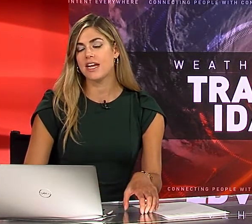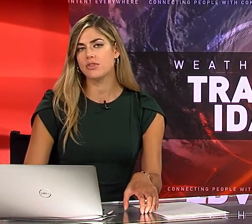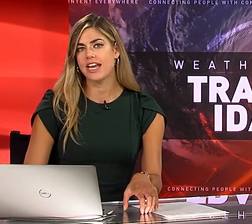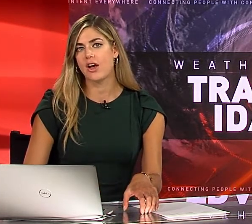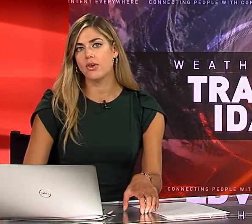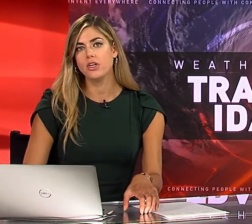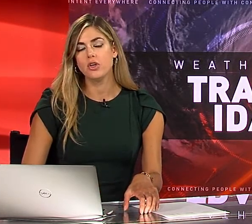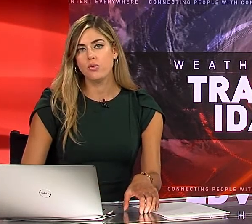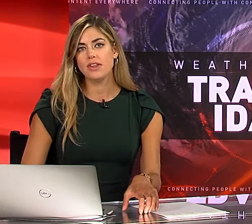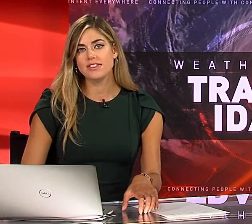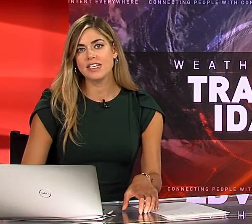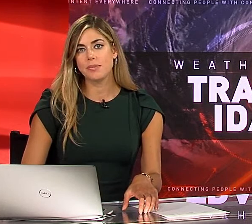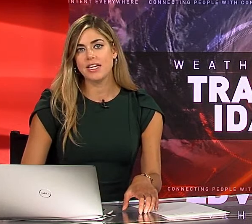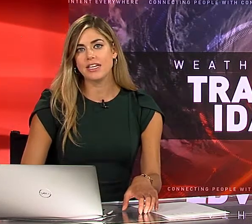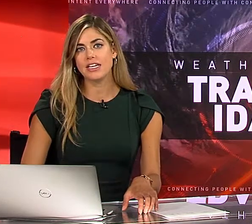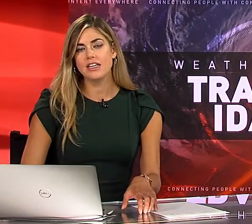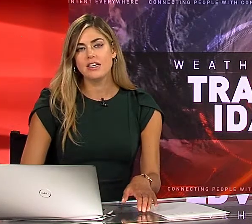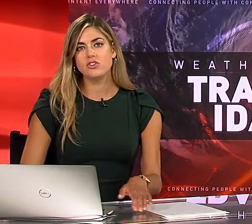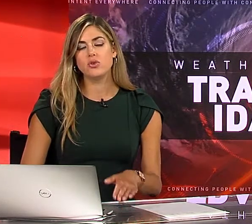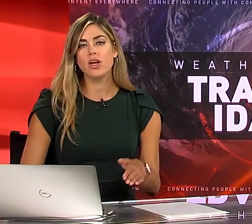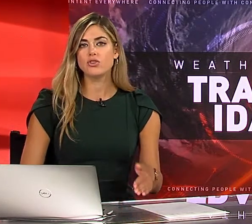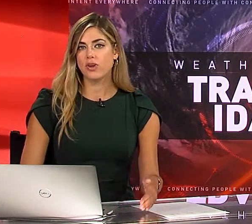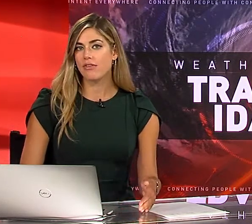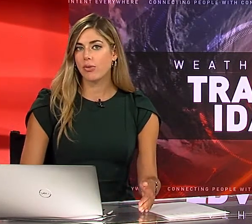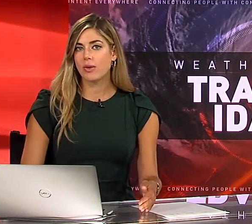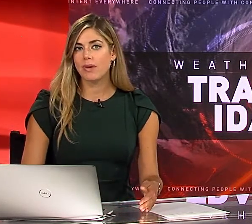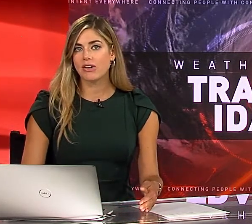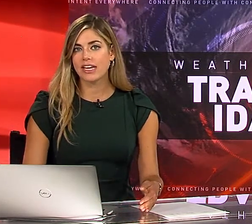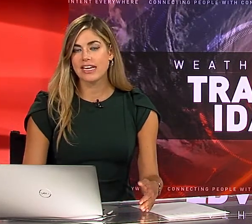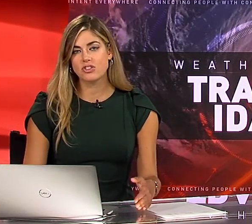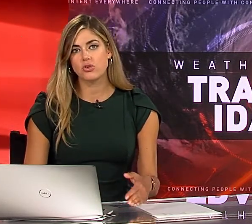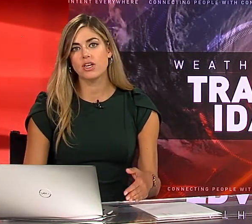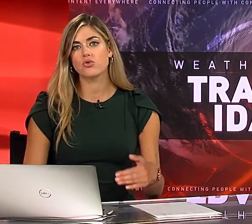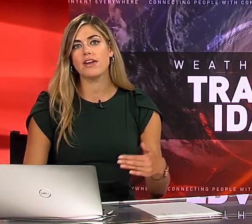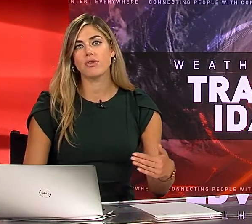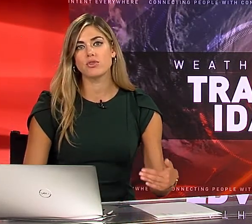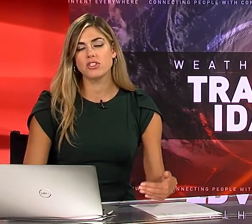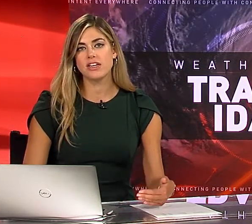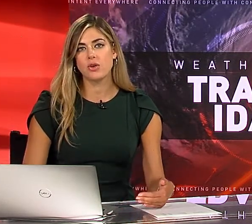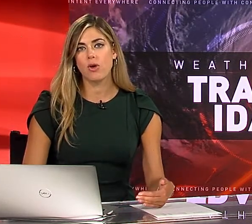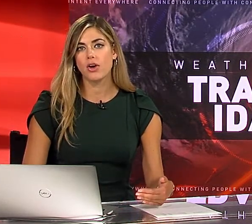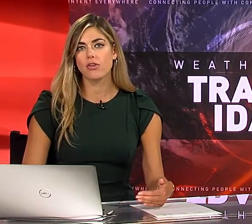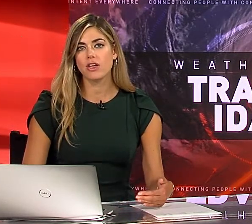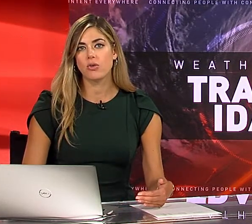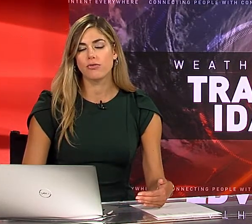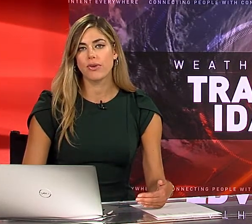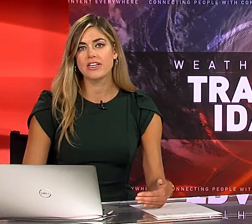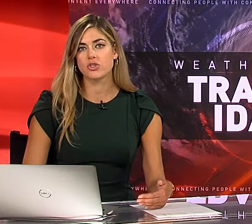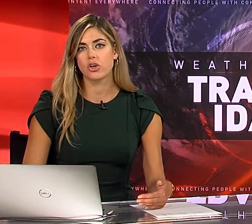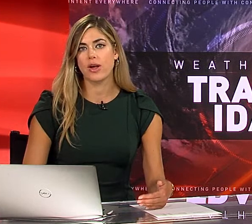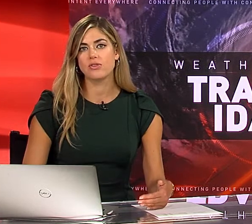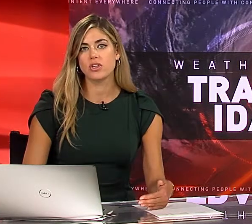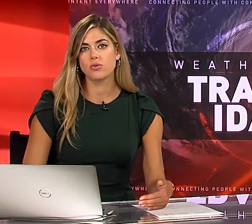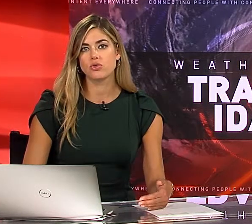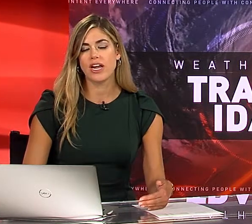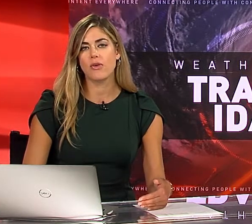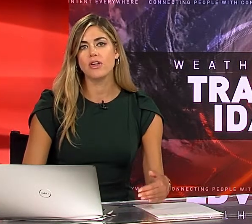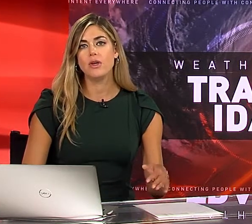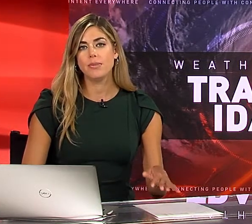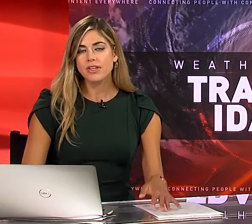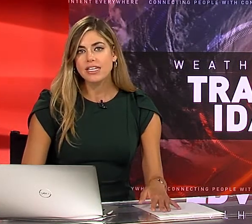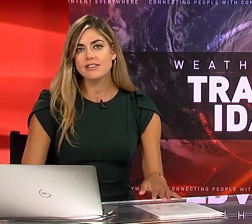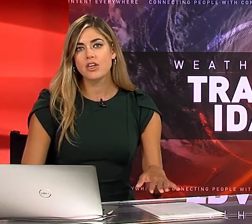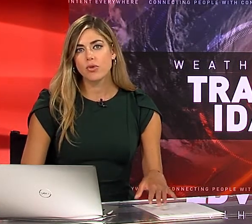in downtown with CPD. Do not drive around barricades. Do not drive through standing water. The old phrase, turn around, don't